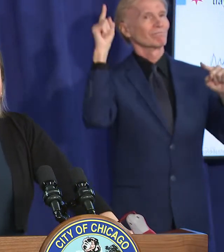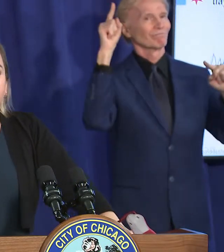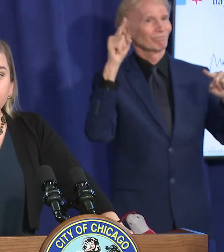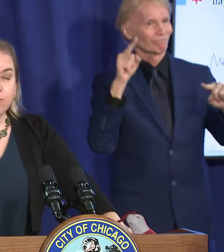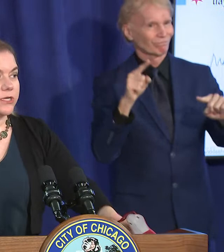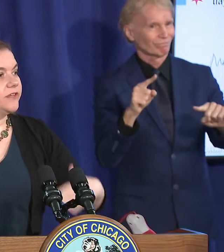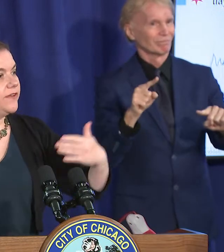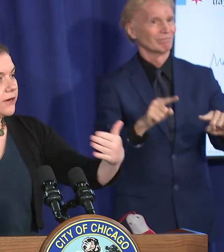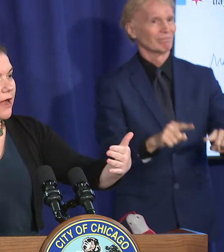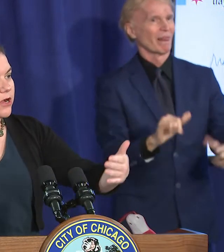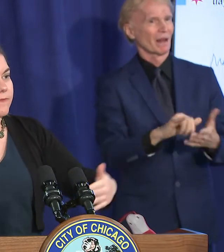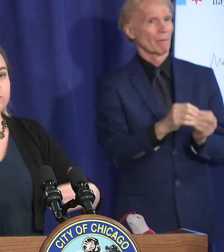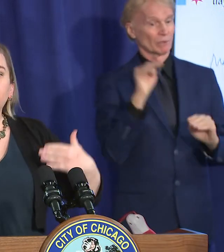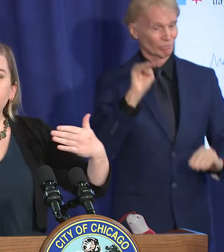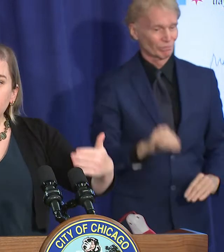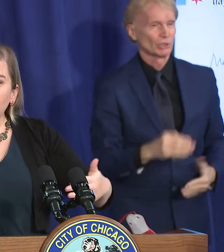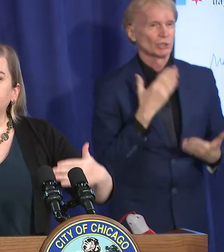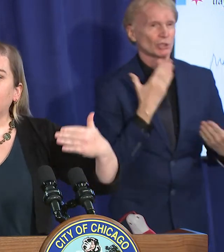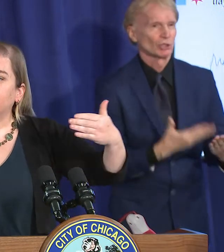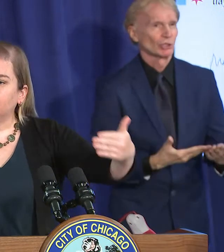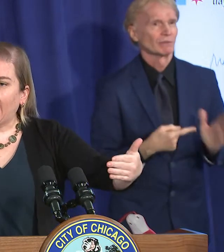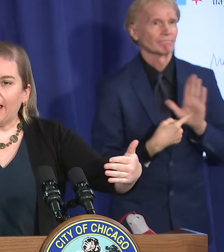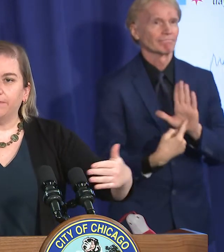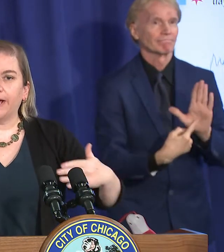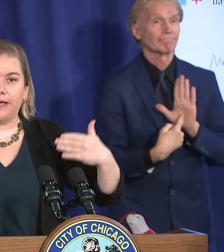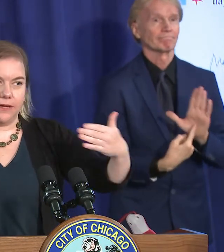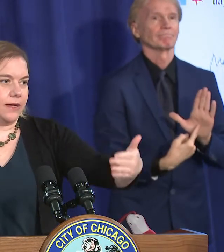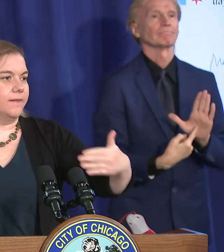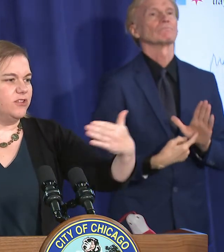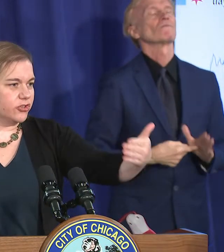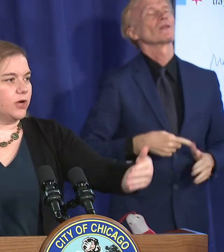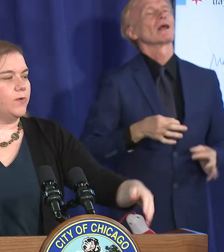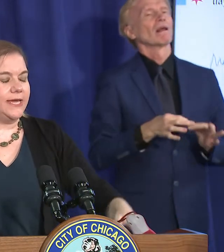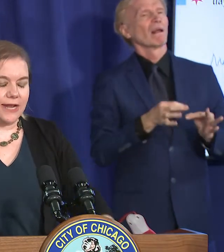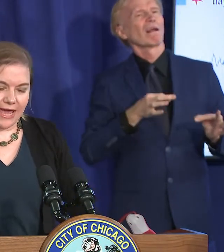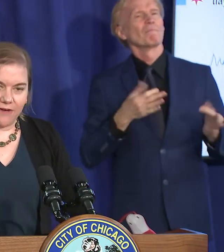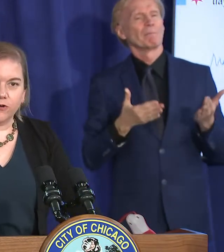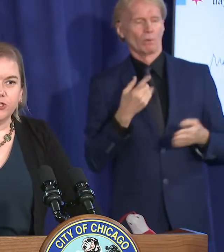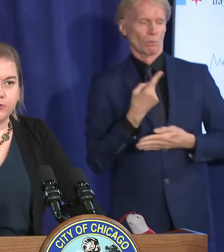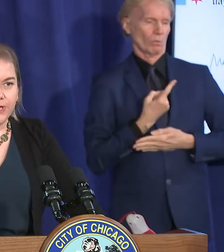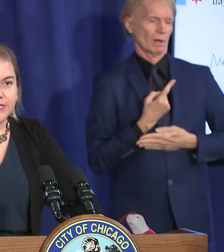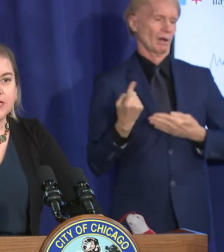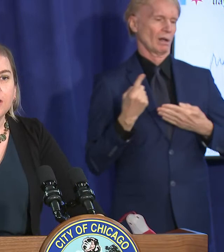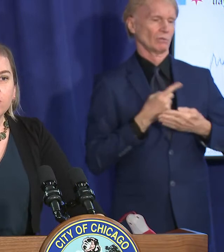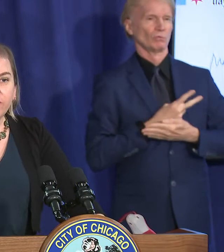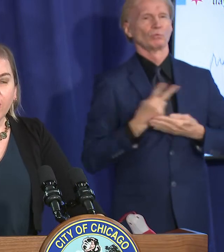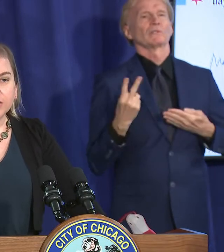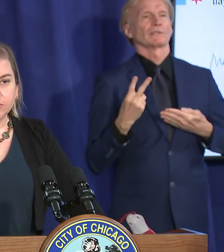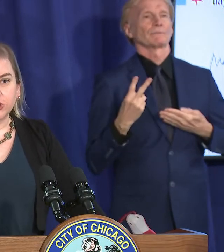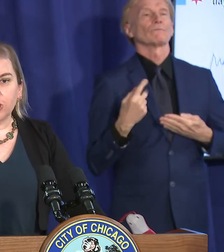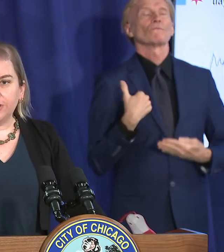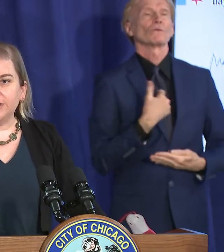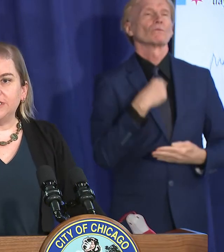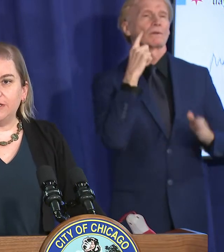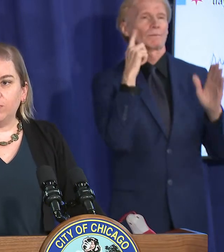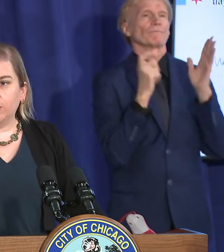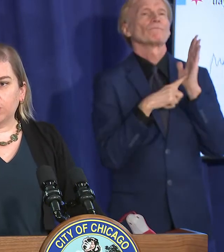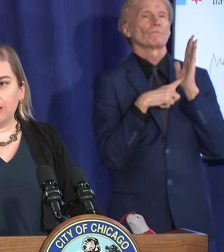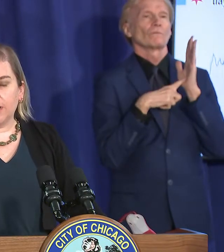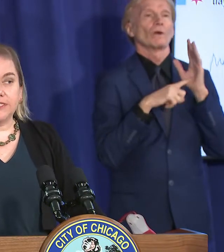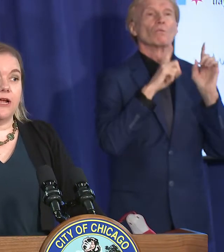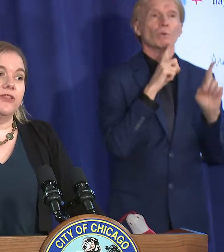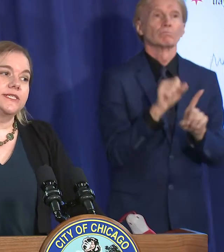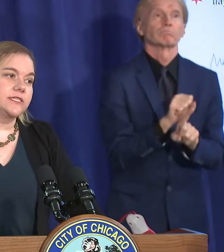And then if we look at the more severe outcomes, which we know tend to lag by usually a week and a half or 2 weeks, we've also started to see